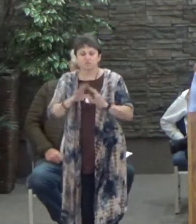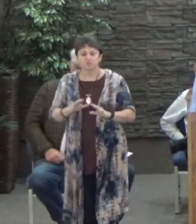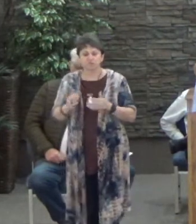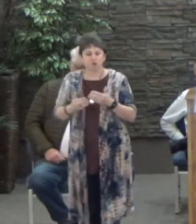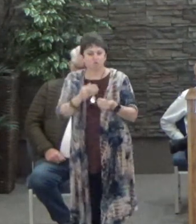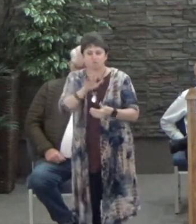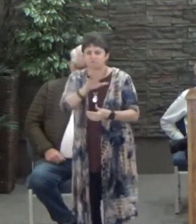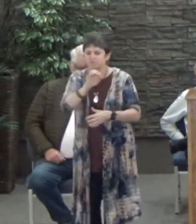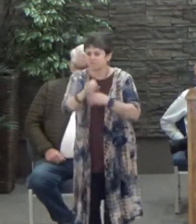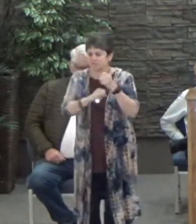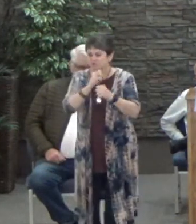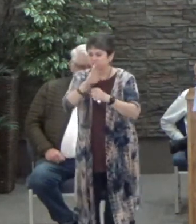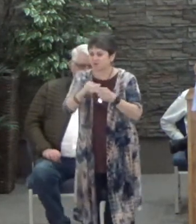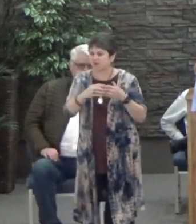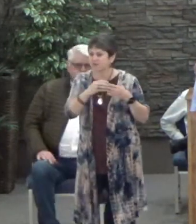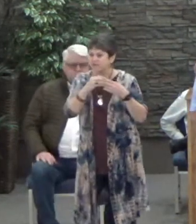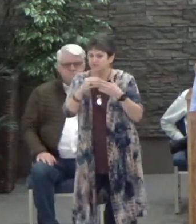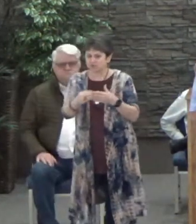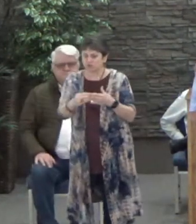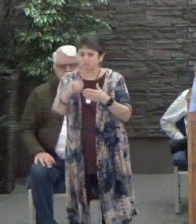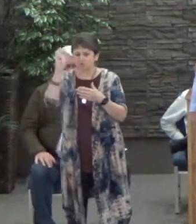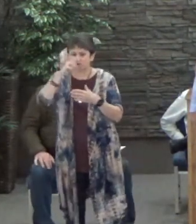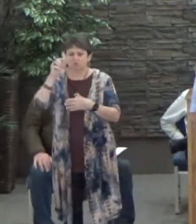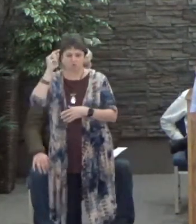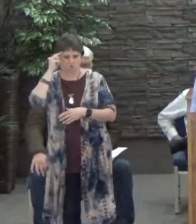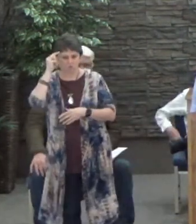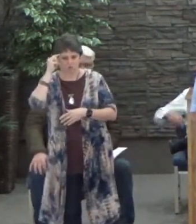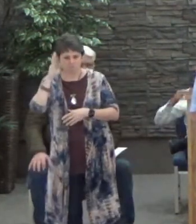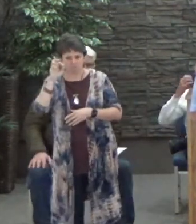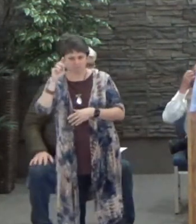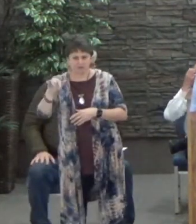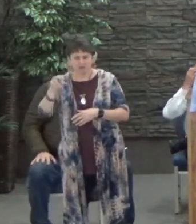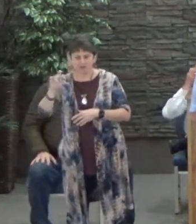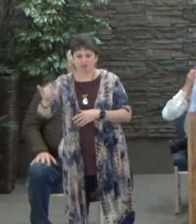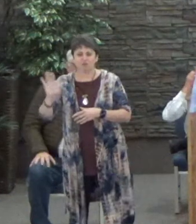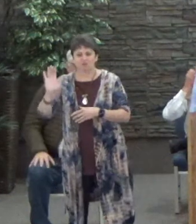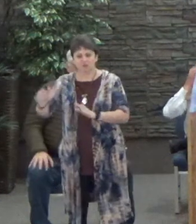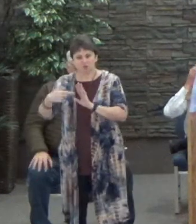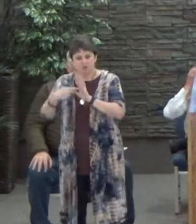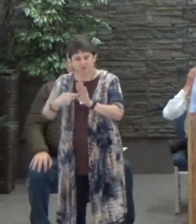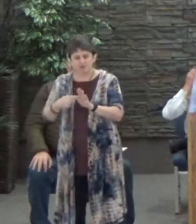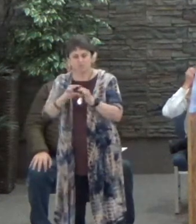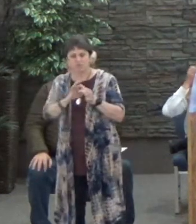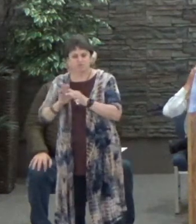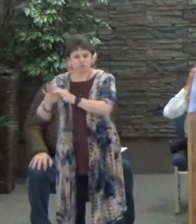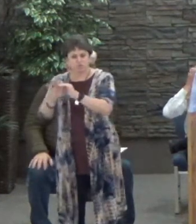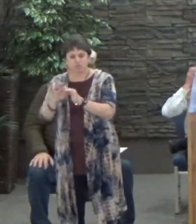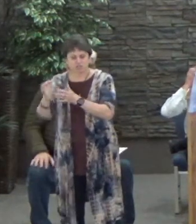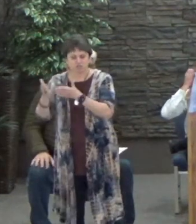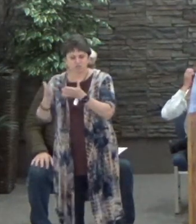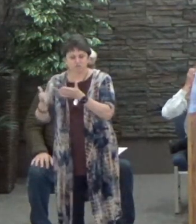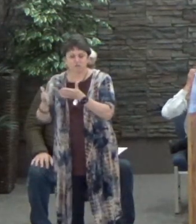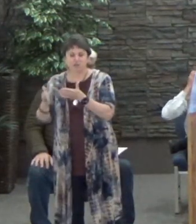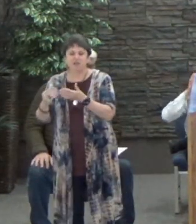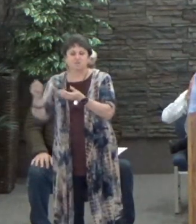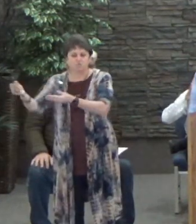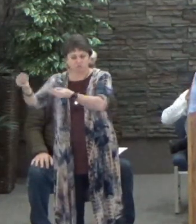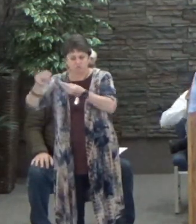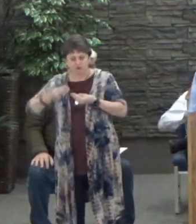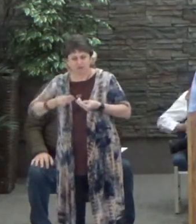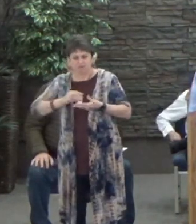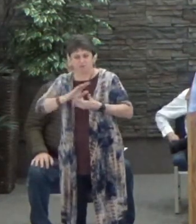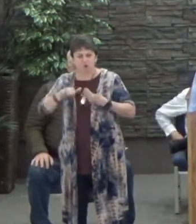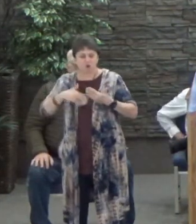almost 50 years by the leadership and wisdom of Gordon and Betty Naylor. Their examples of unity and service have provided us